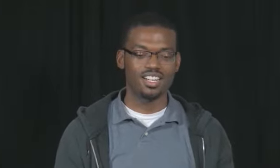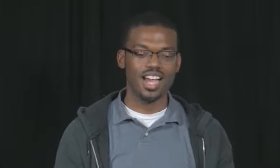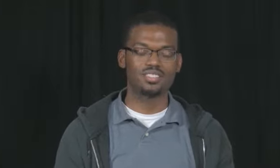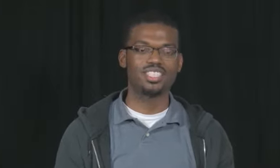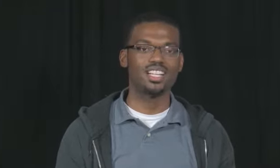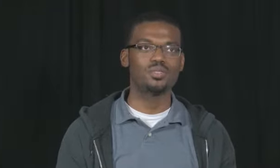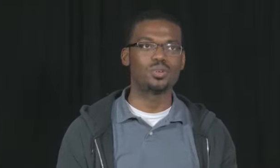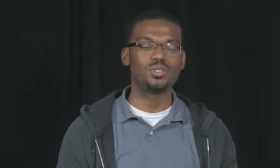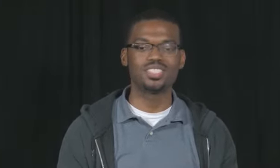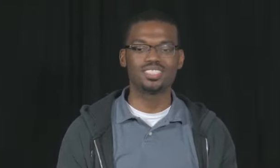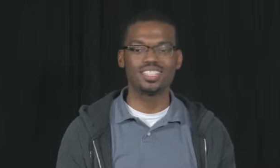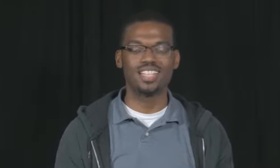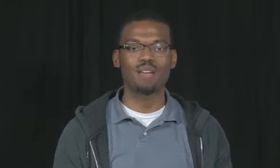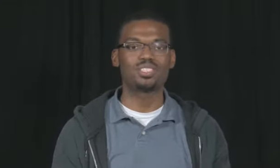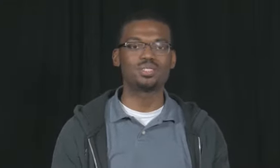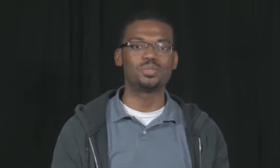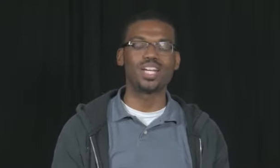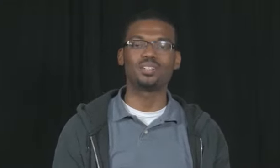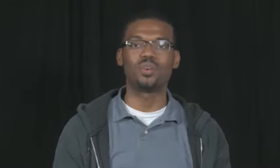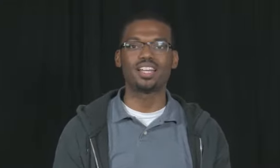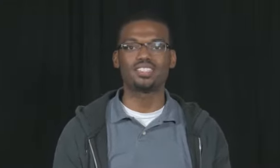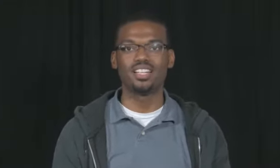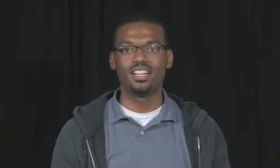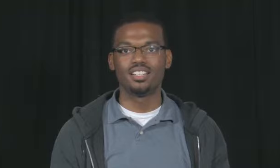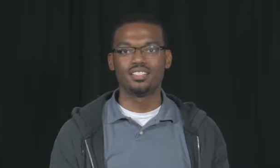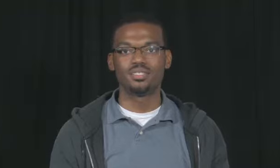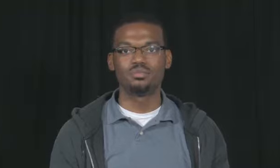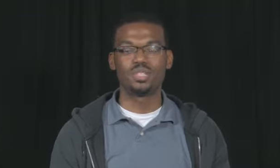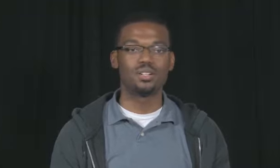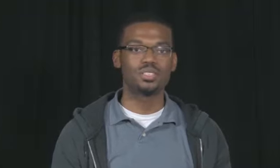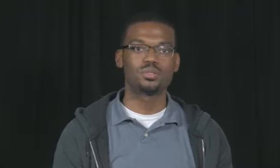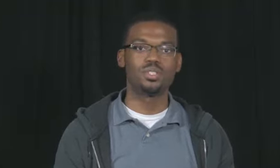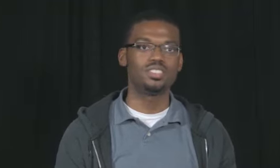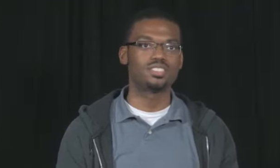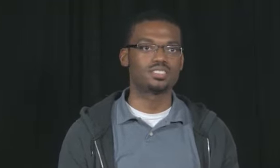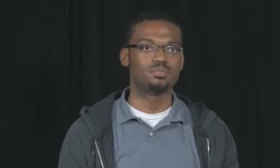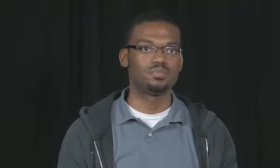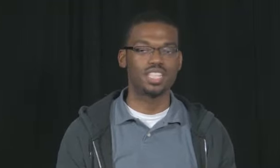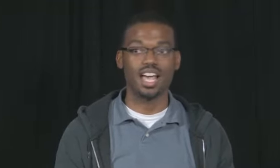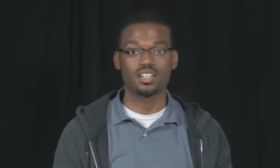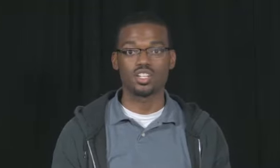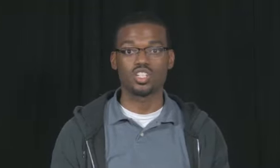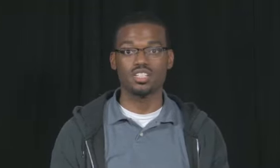I have seen roses damasked red and white, but no such roses see I in her cheeks.